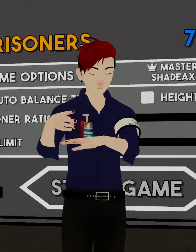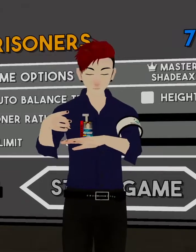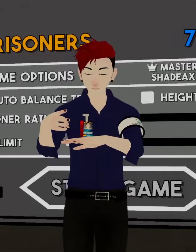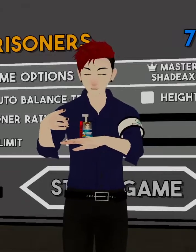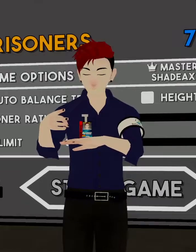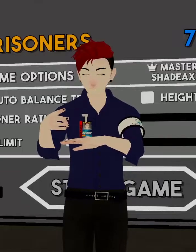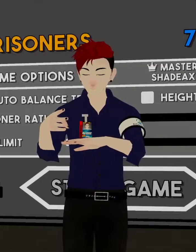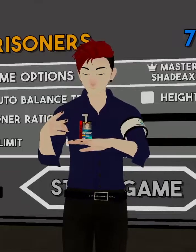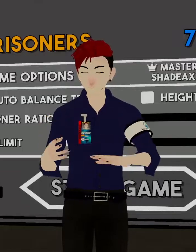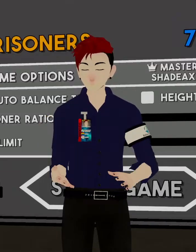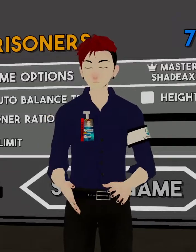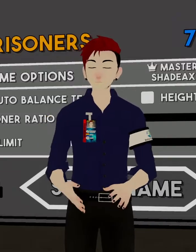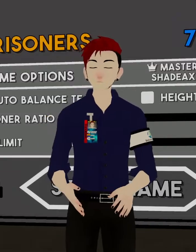Parking lot.